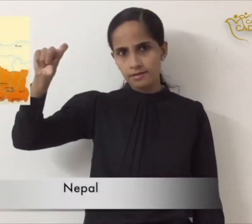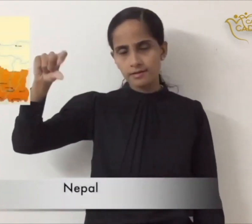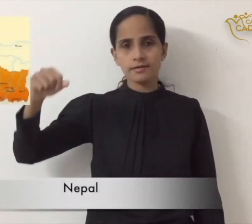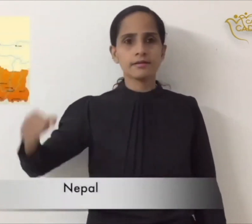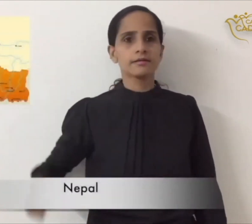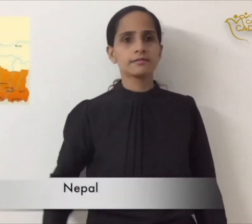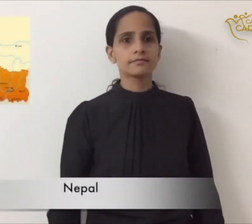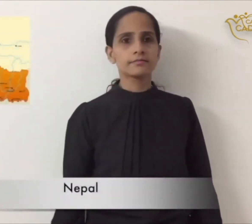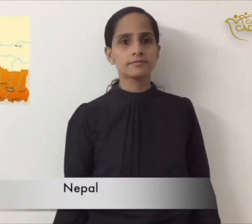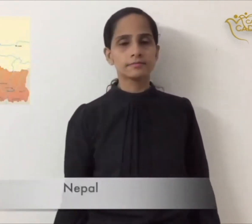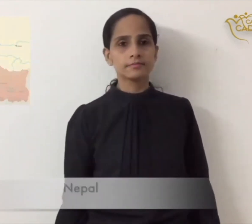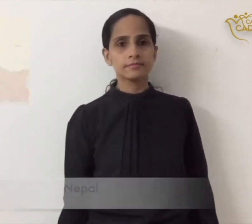Nepal.